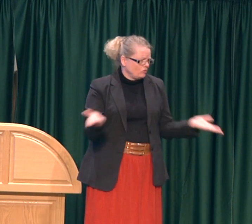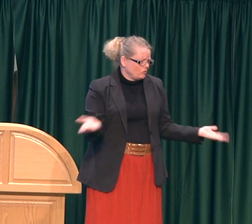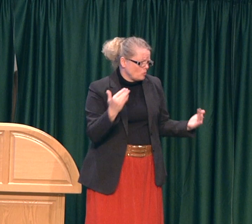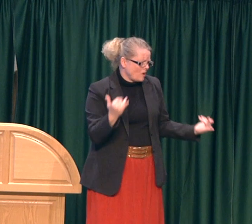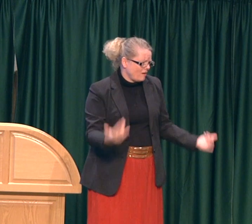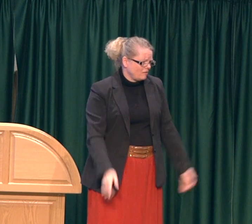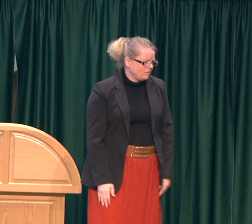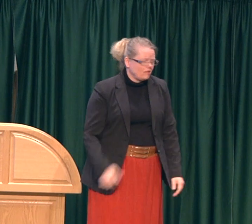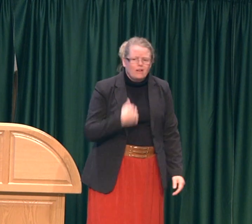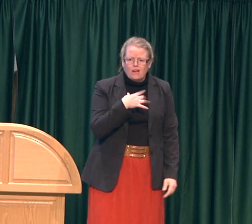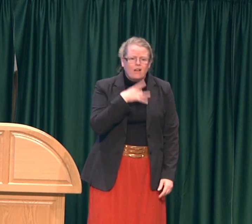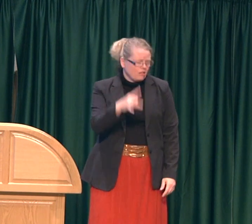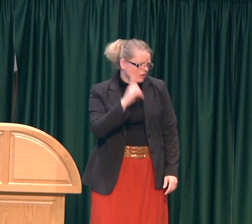why do we need an interpreter?